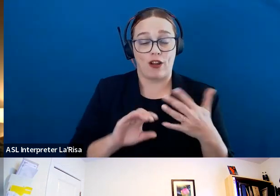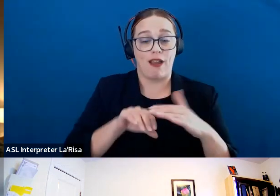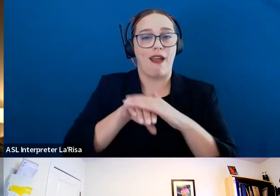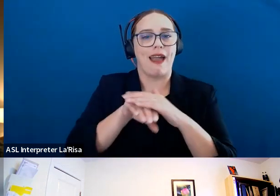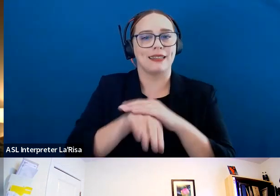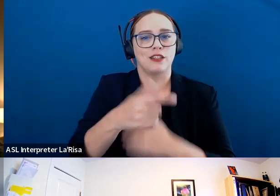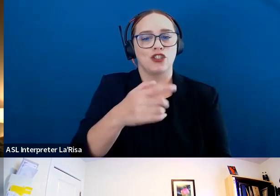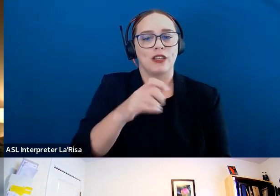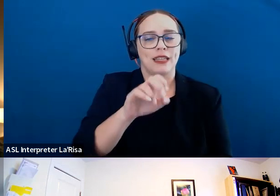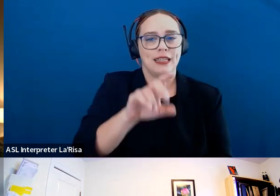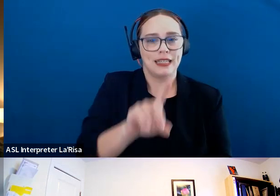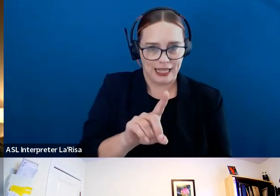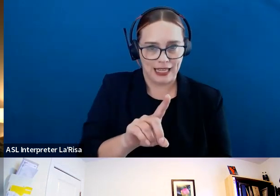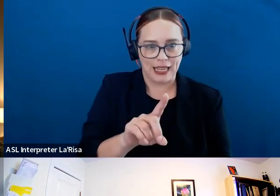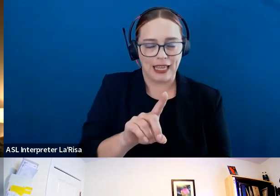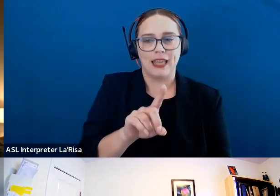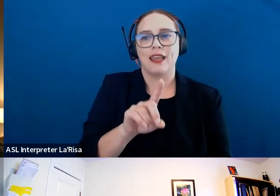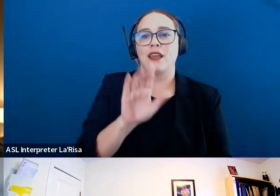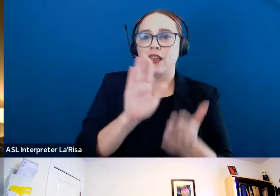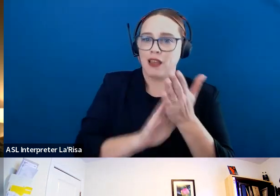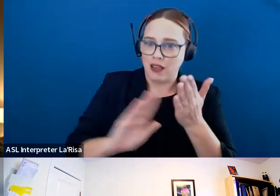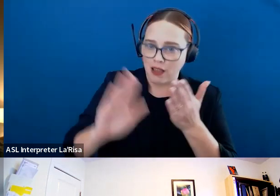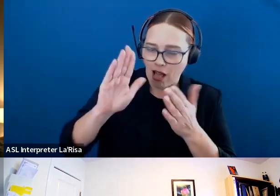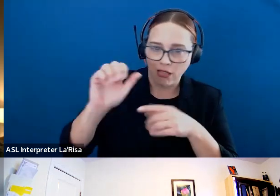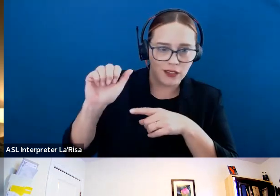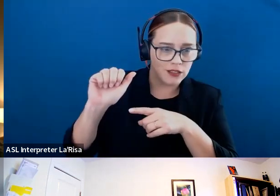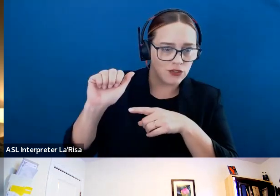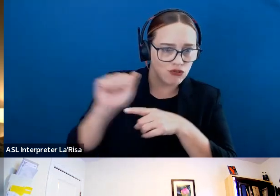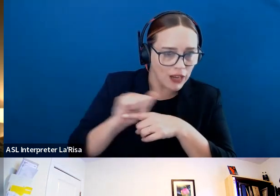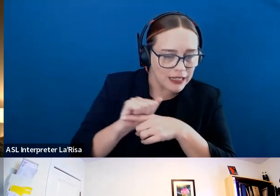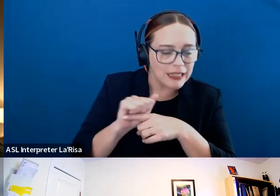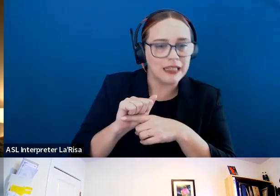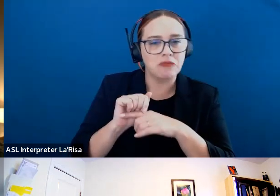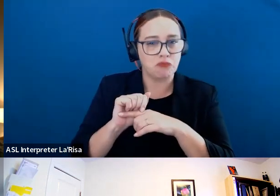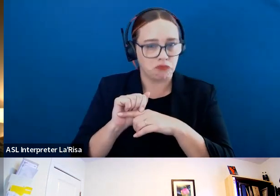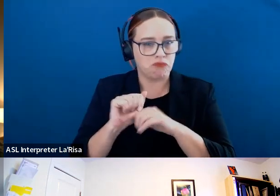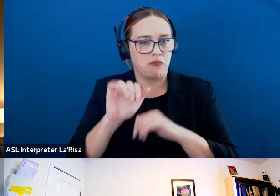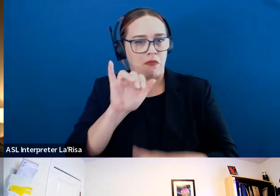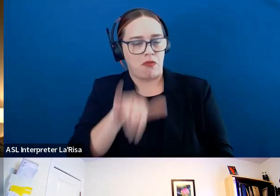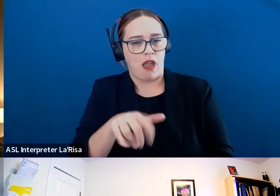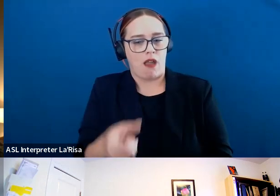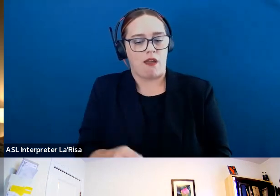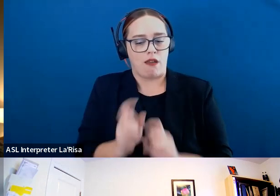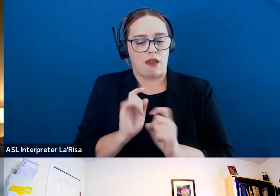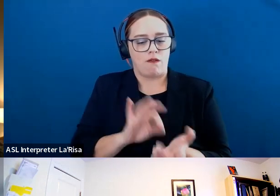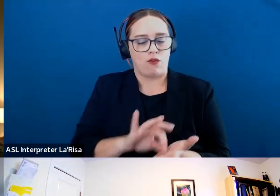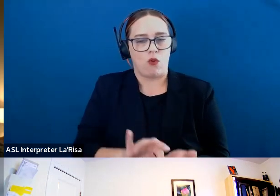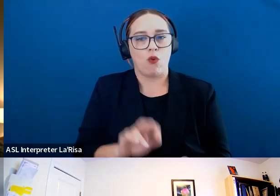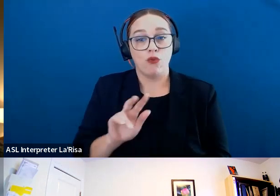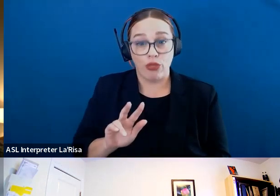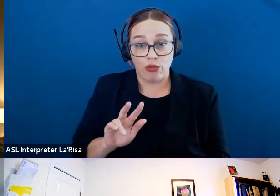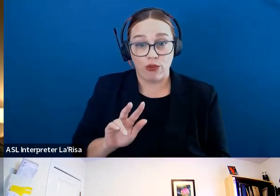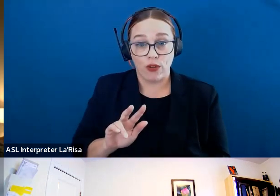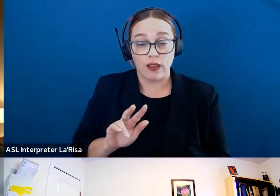and post-secondary education. And the CIL in this example gave themselves a 3 on this. And that